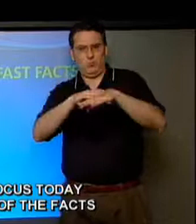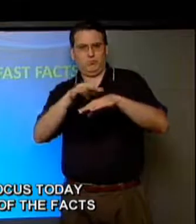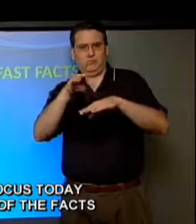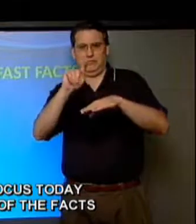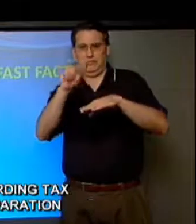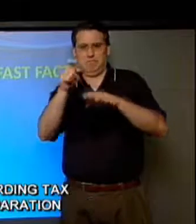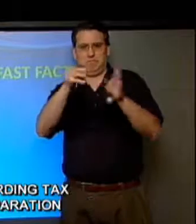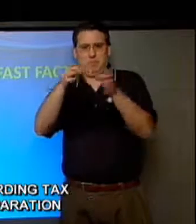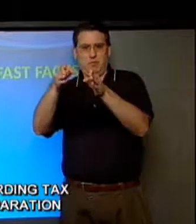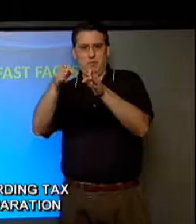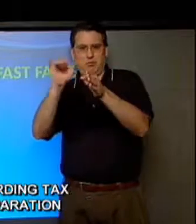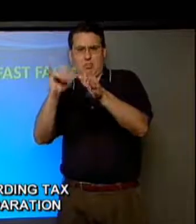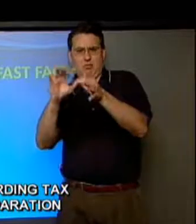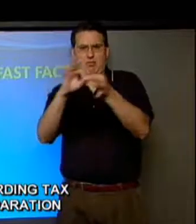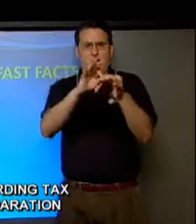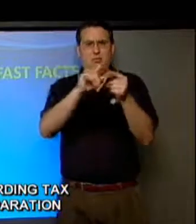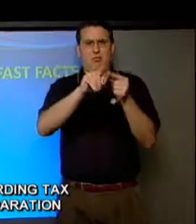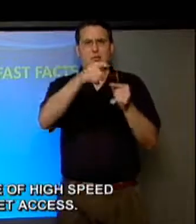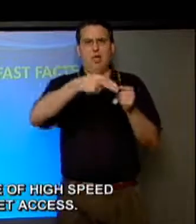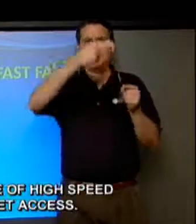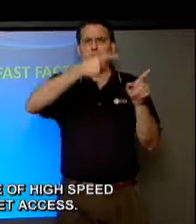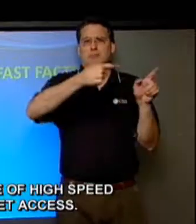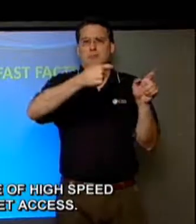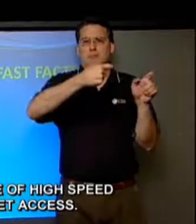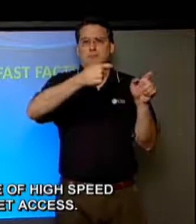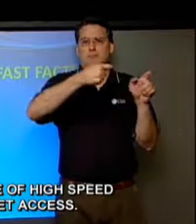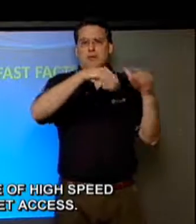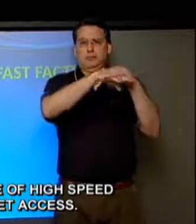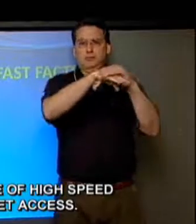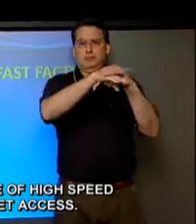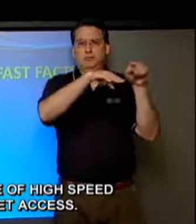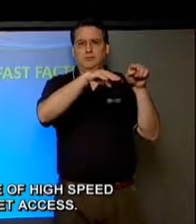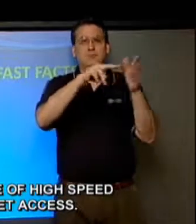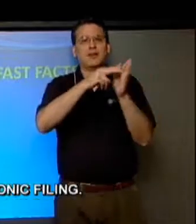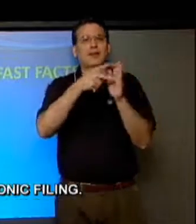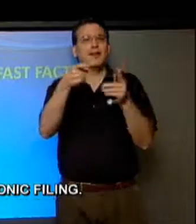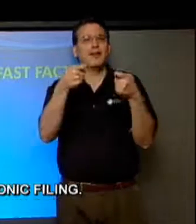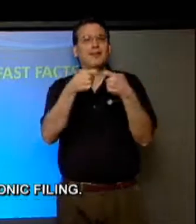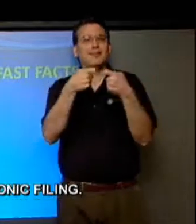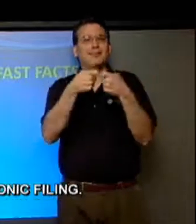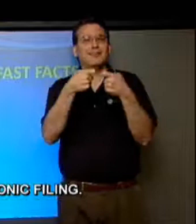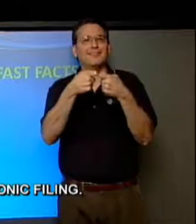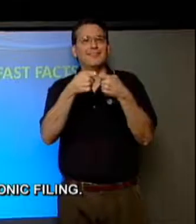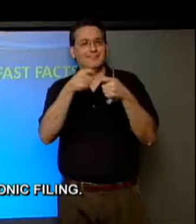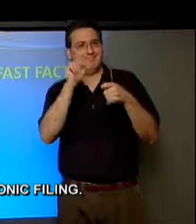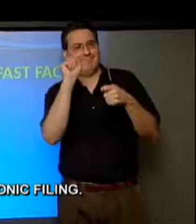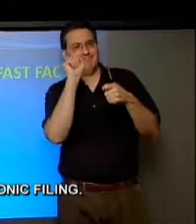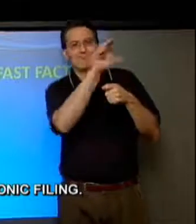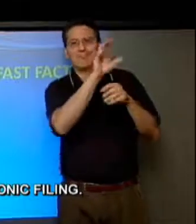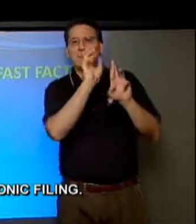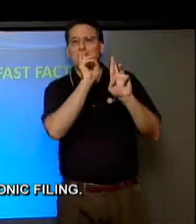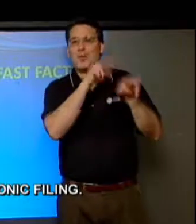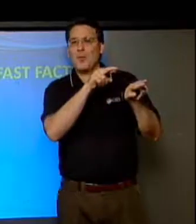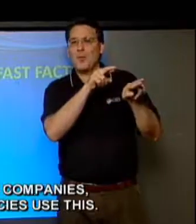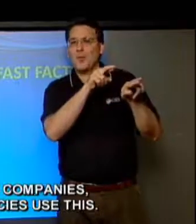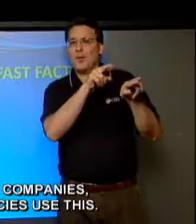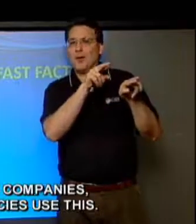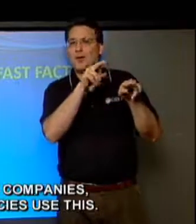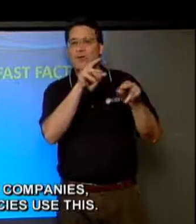facts regarding tax preparation and the use of high-speed internet access or electronic filing. A lot of